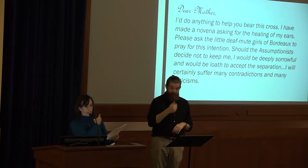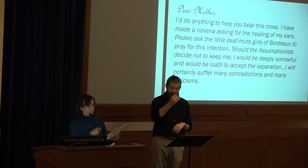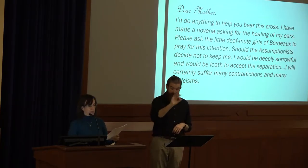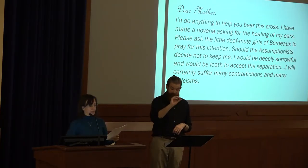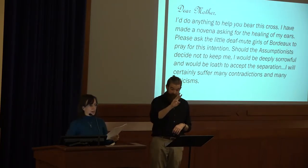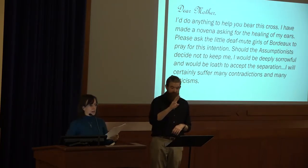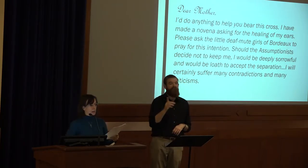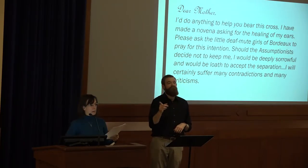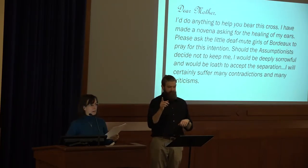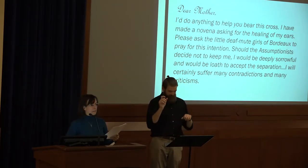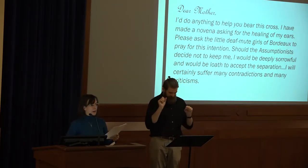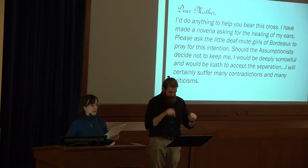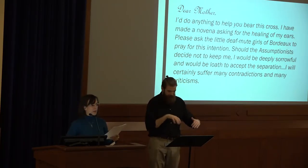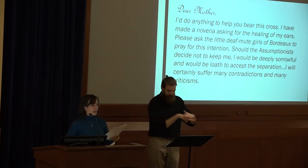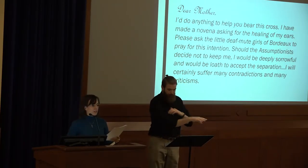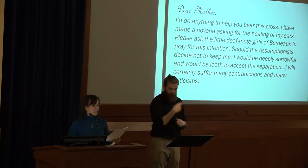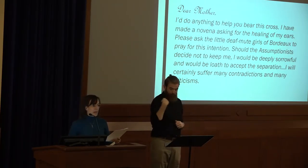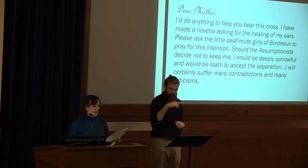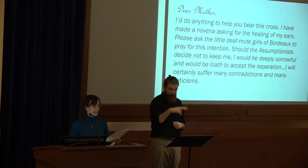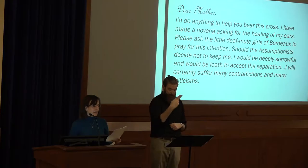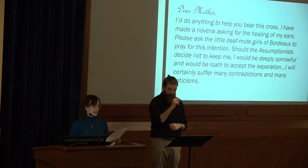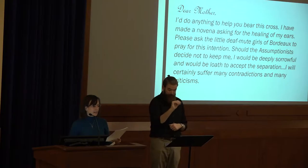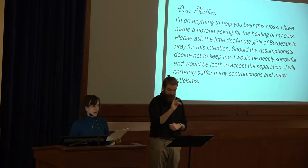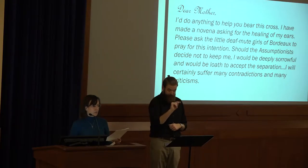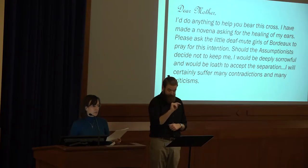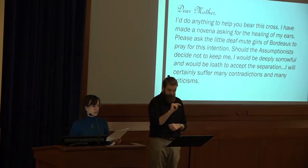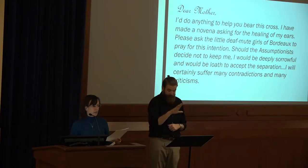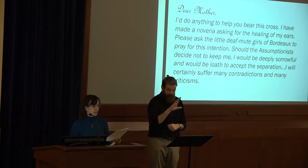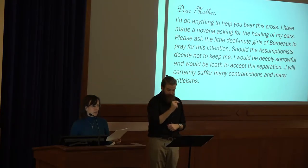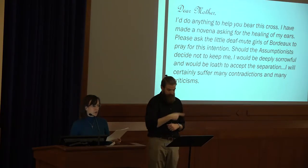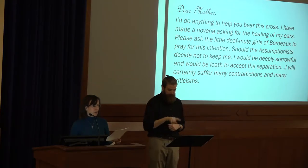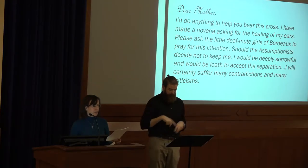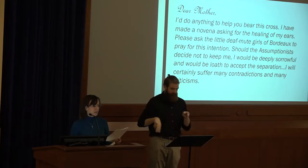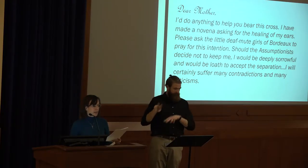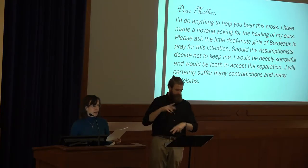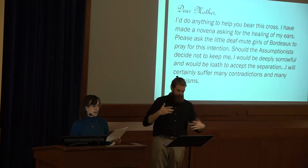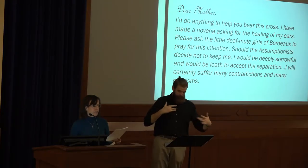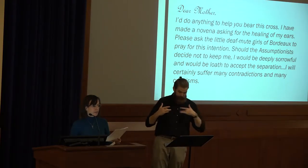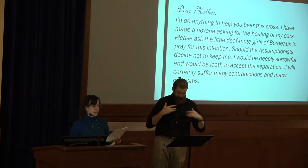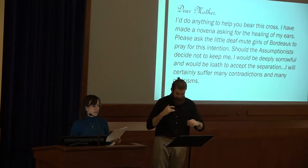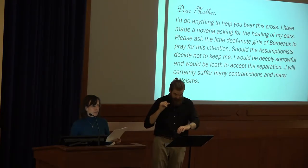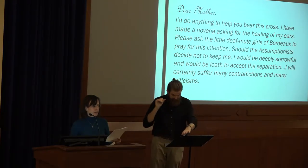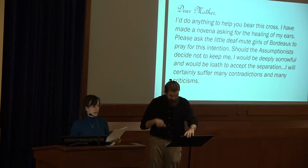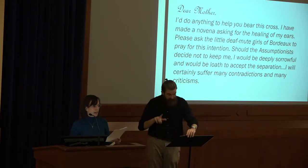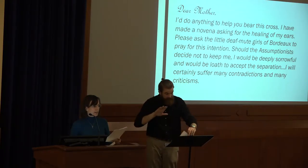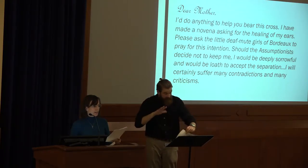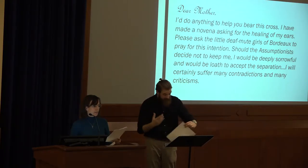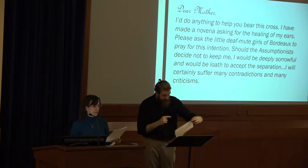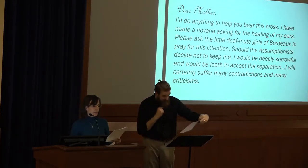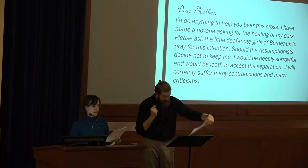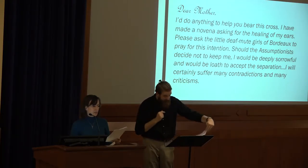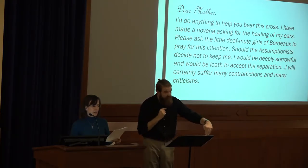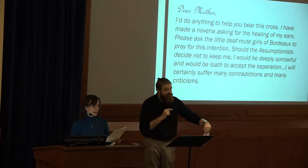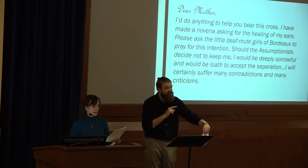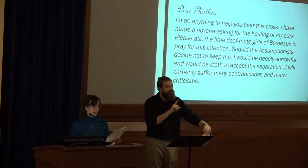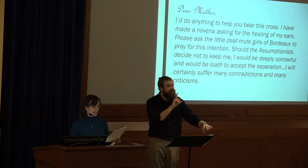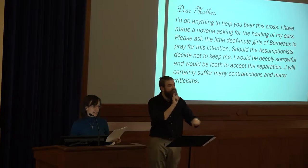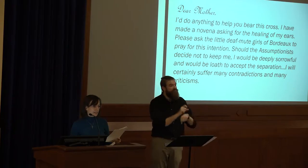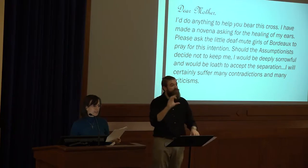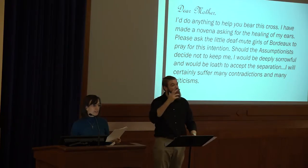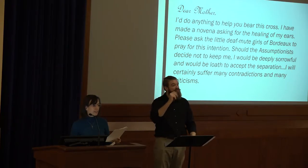Again up there. "Dear mother, I'd do anything to help you bear this cross. I have made a novena asking for the hearing